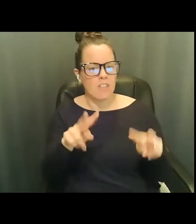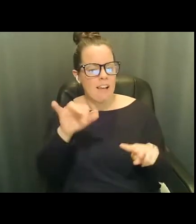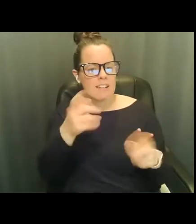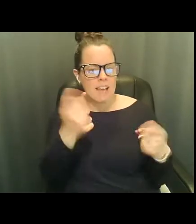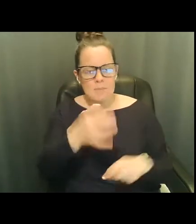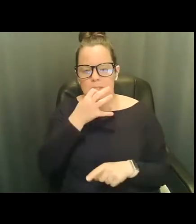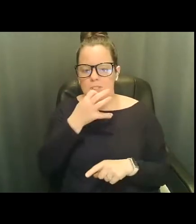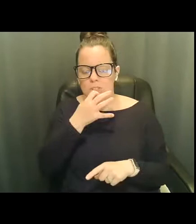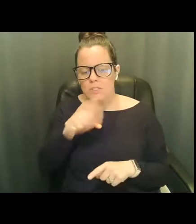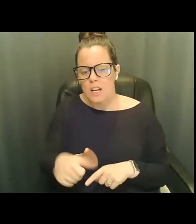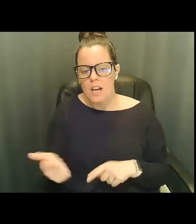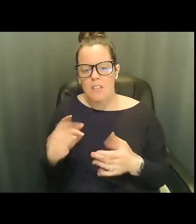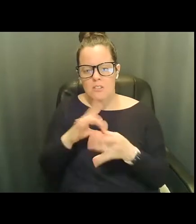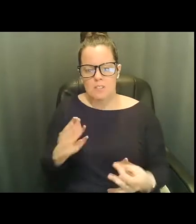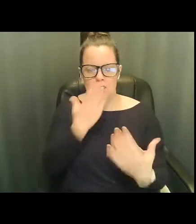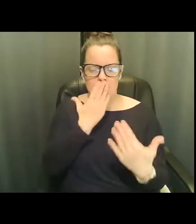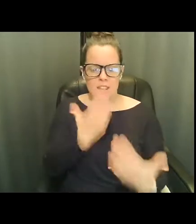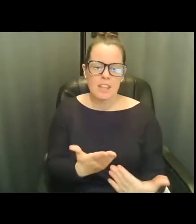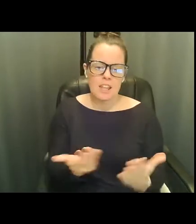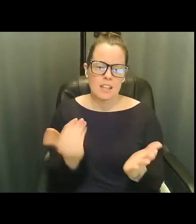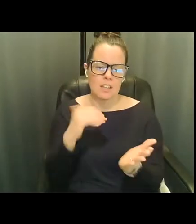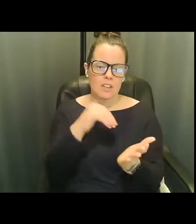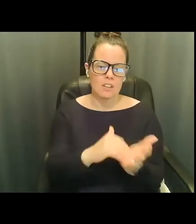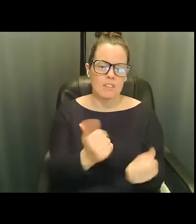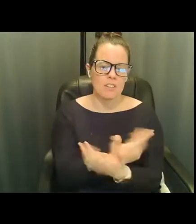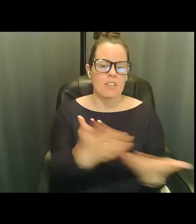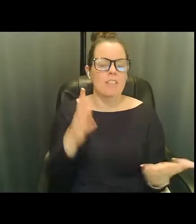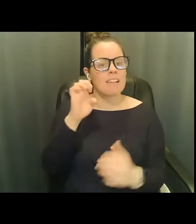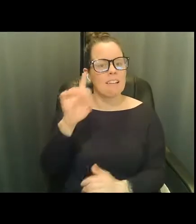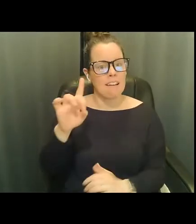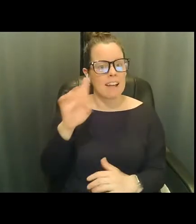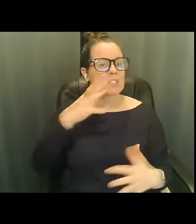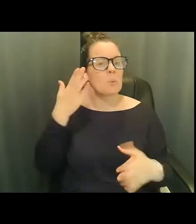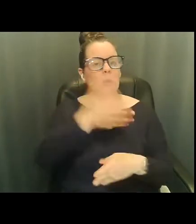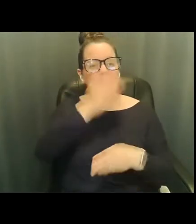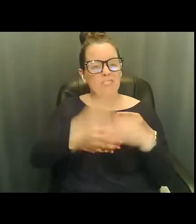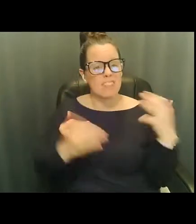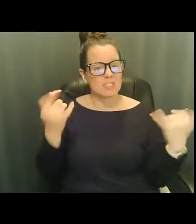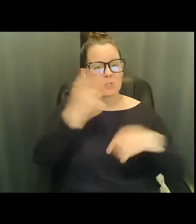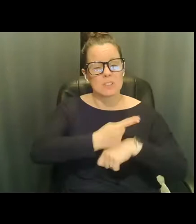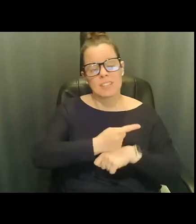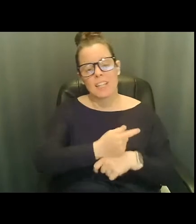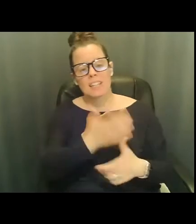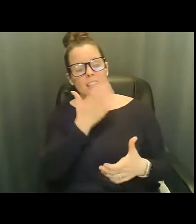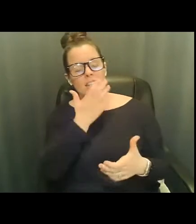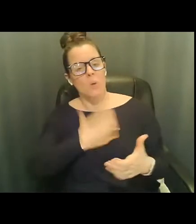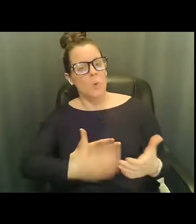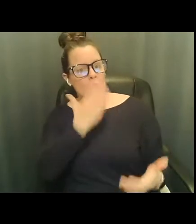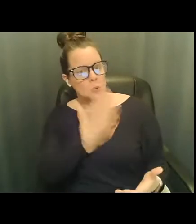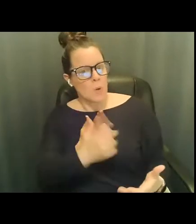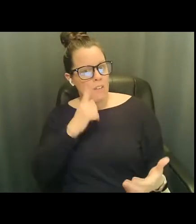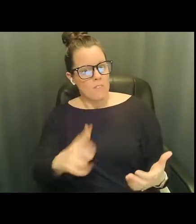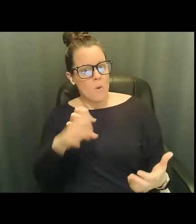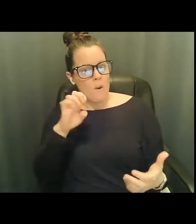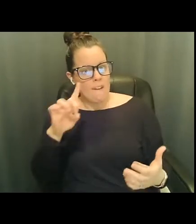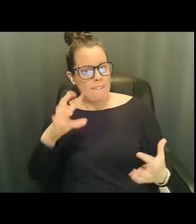Another message, it says, thanks for everything, Ed. So we will go ahead and conclude our briefing for today. We wish Ed well in his retirement. And for the